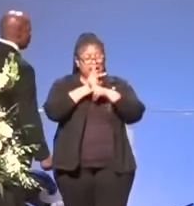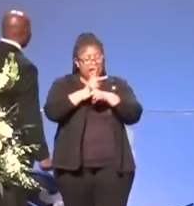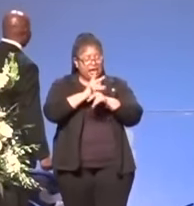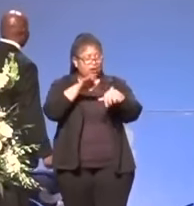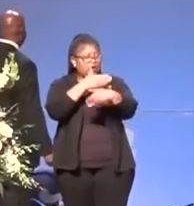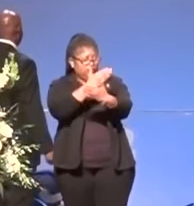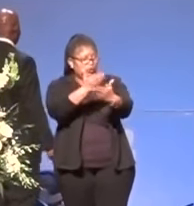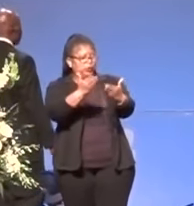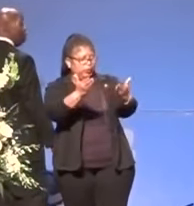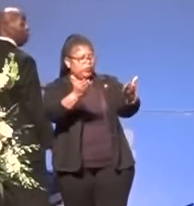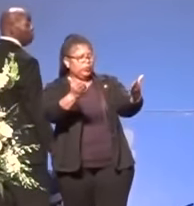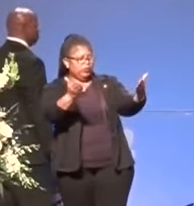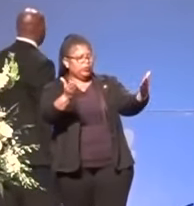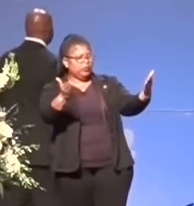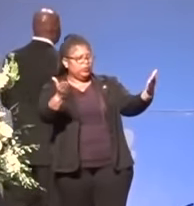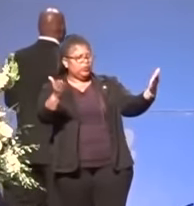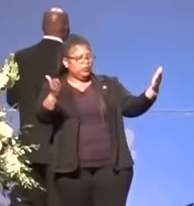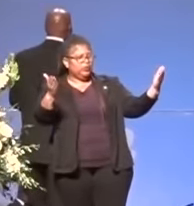of you.